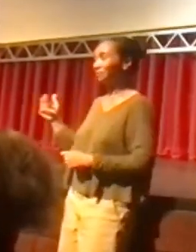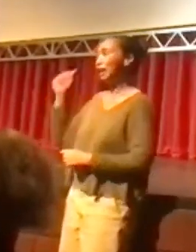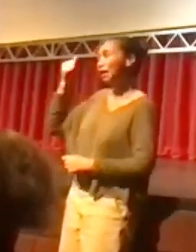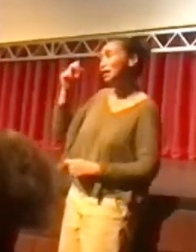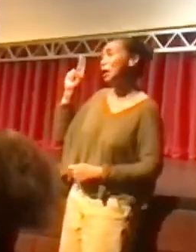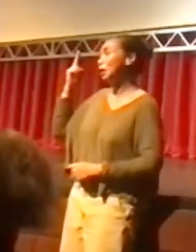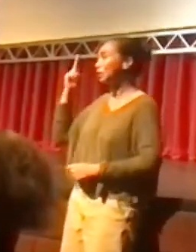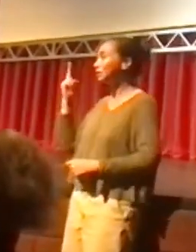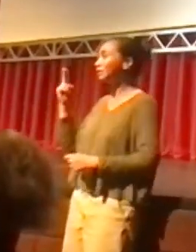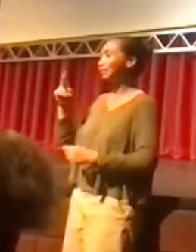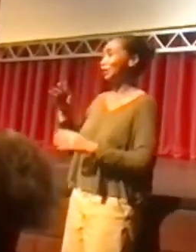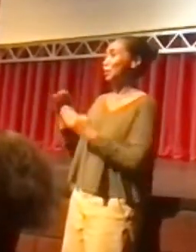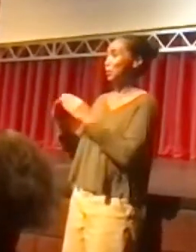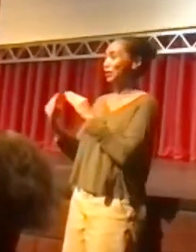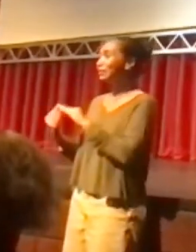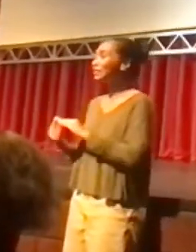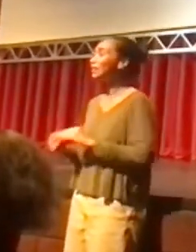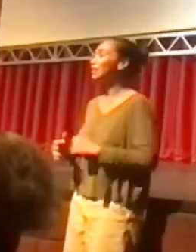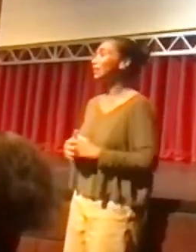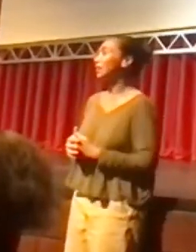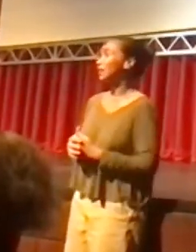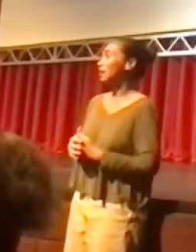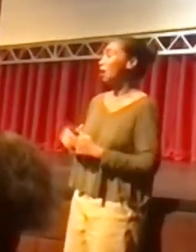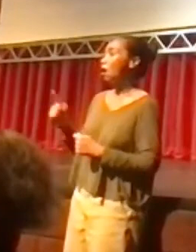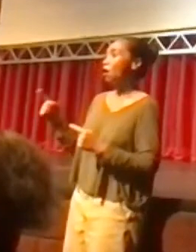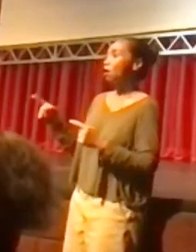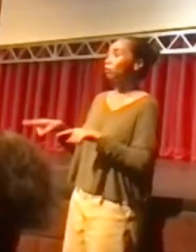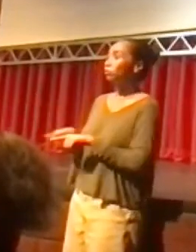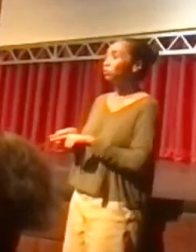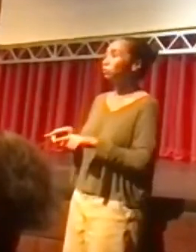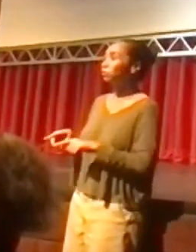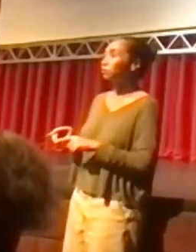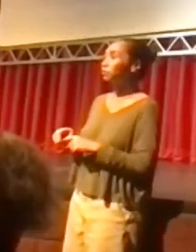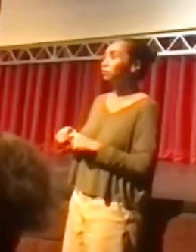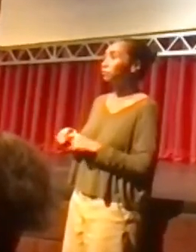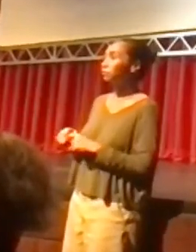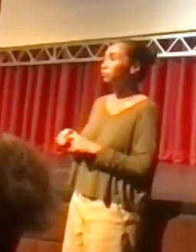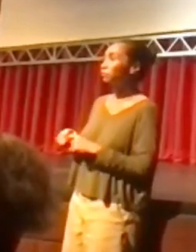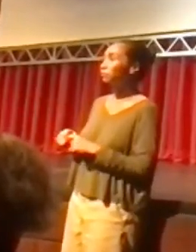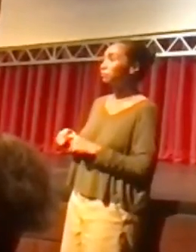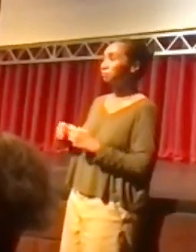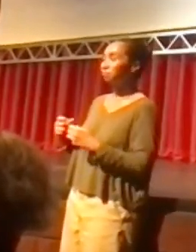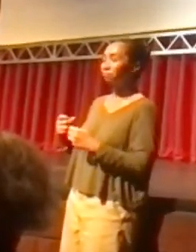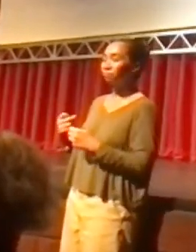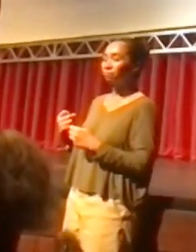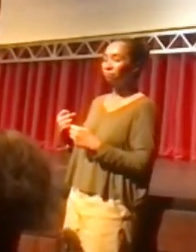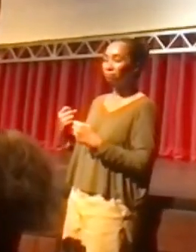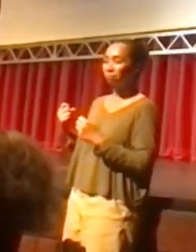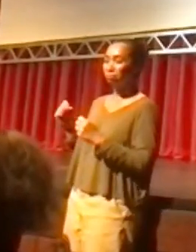aunties, uncles in the community, and also a big group of monks